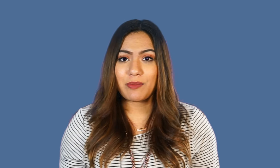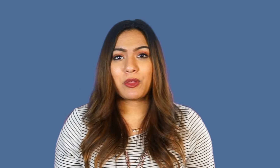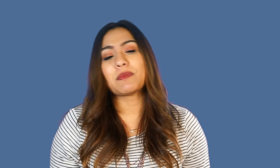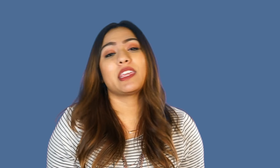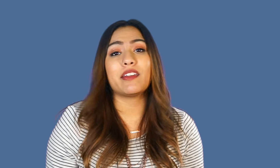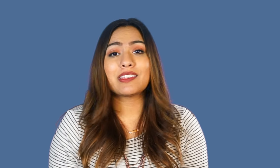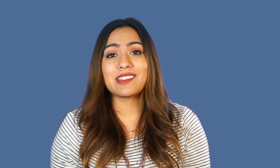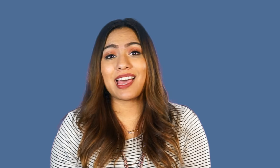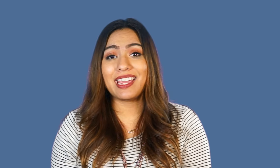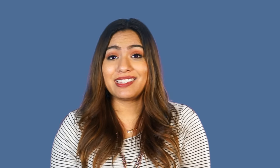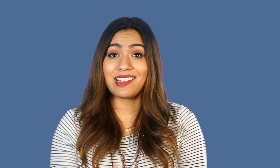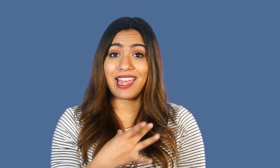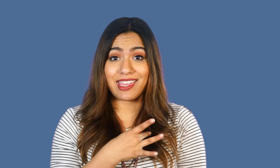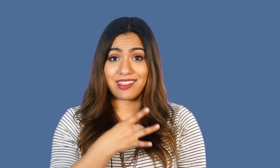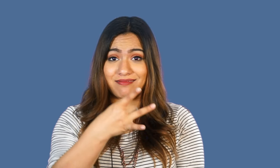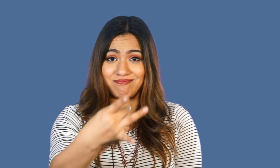example, here is the sign to like.